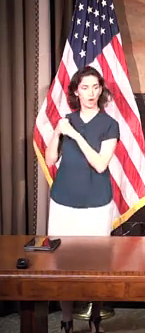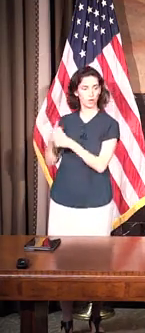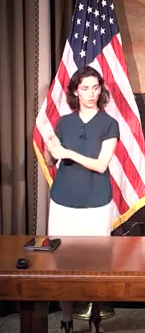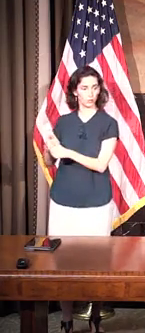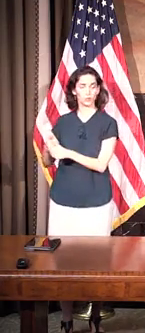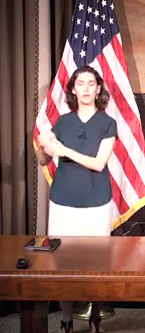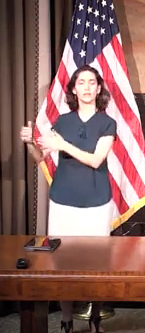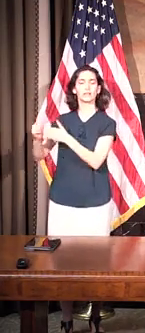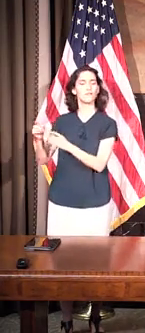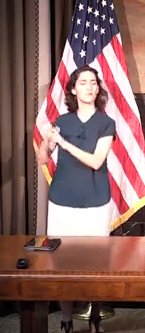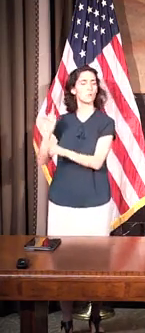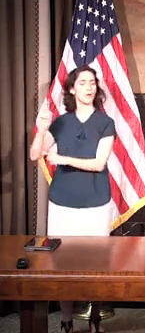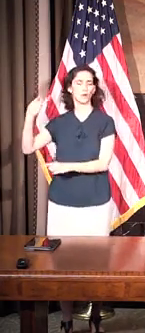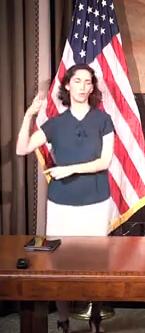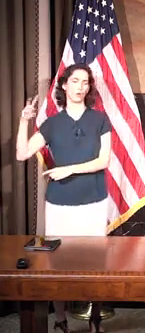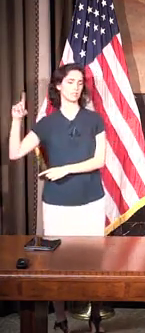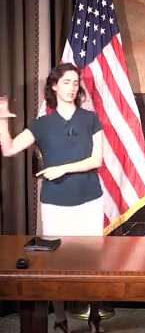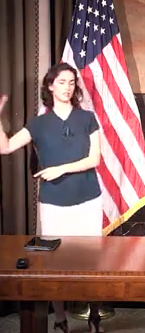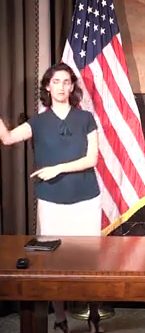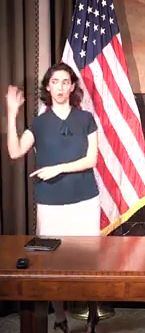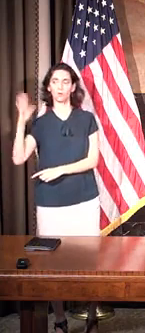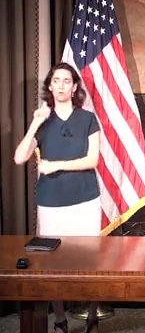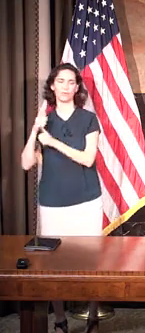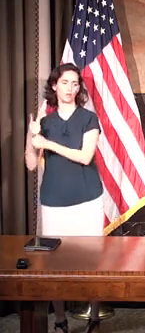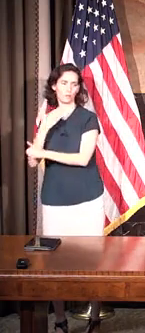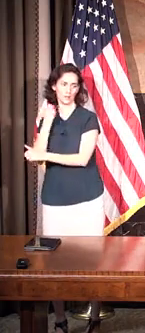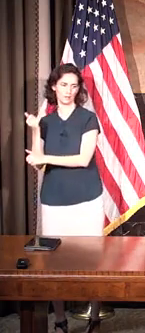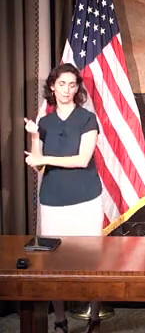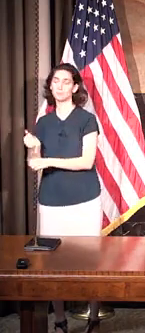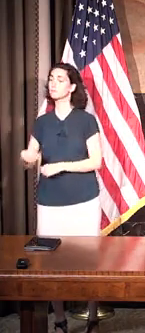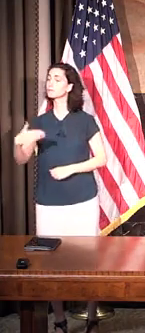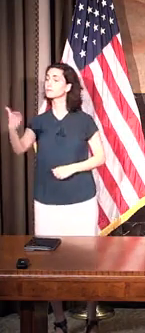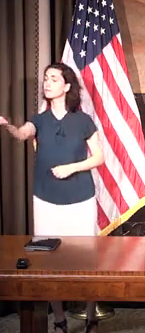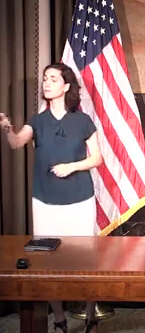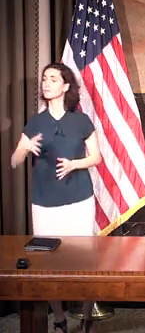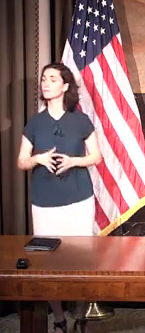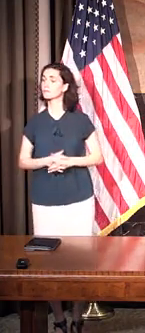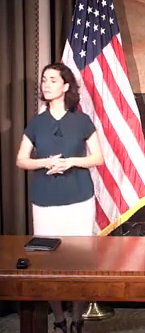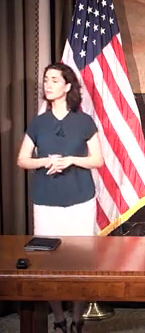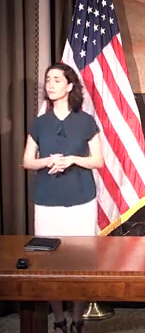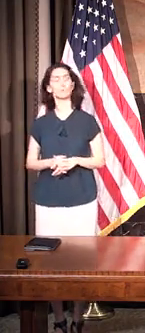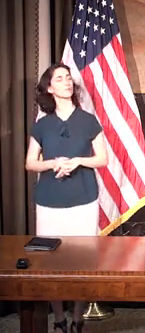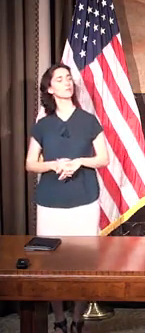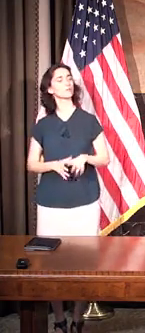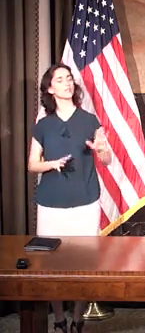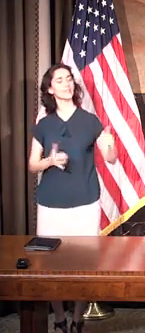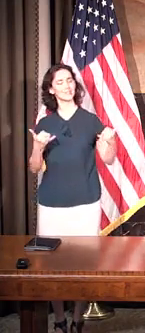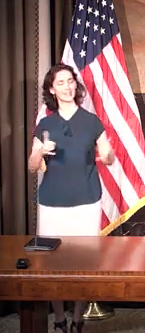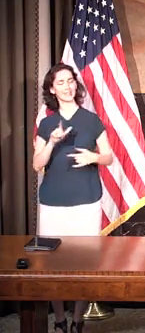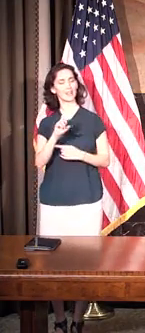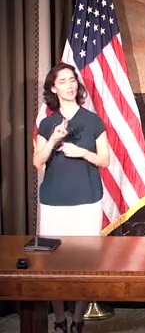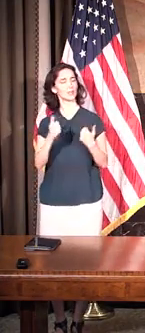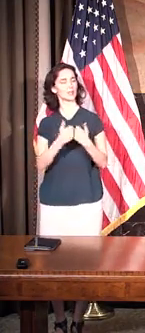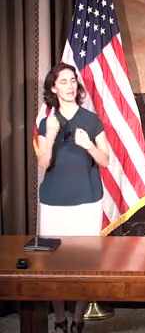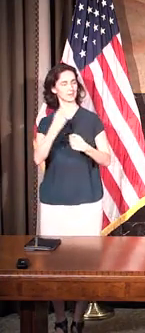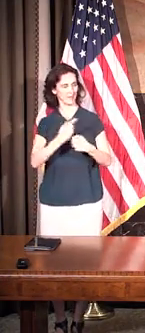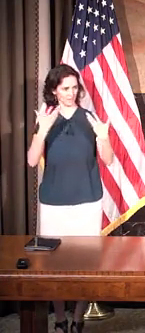Washington, D.C. Yes, ma'am. Governor, we've now gone through our first LSU game day. What are your thoughts